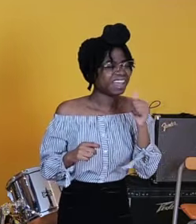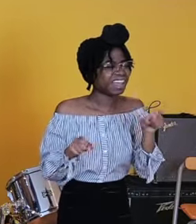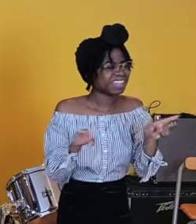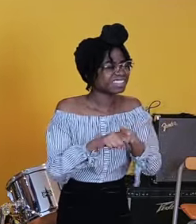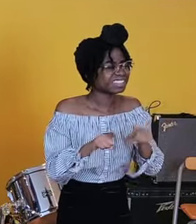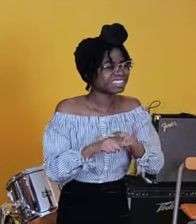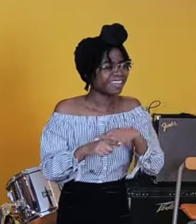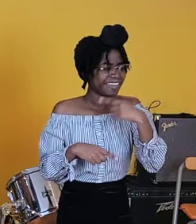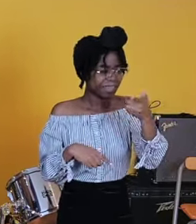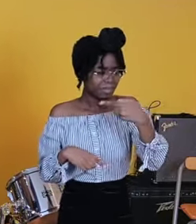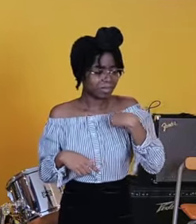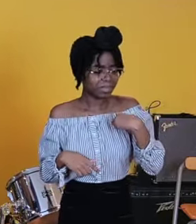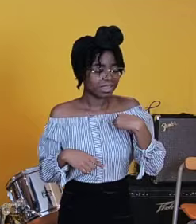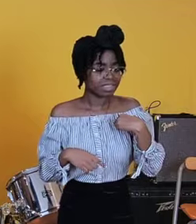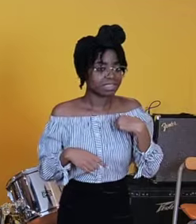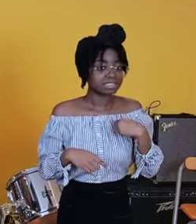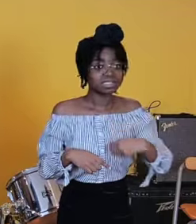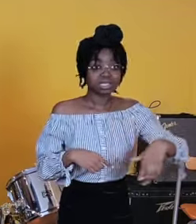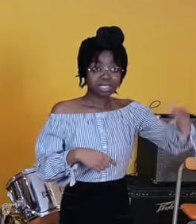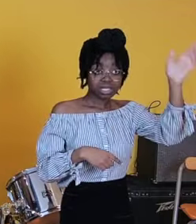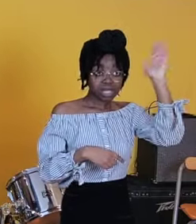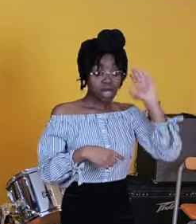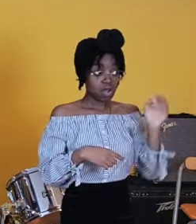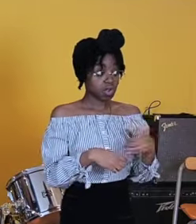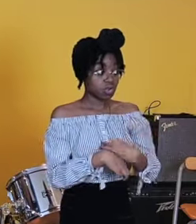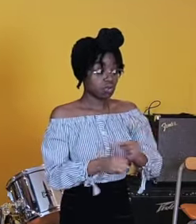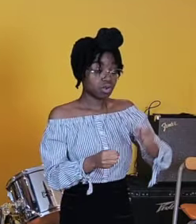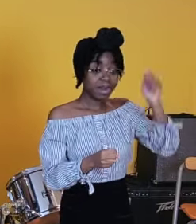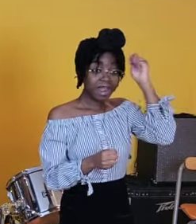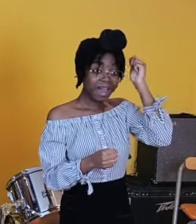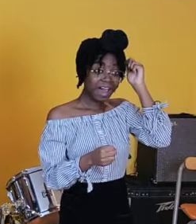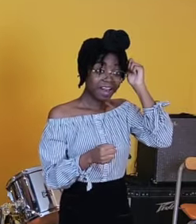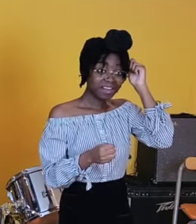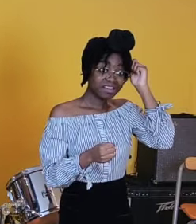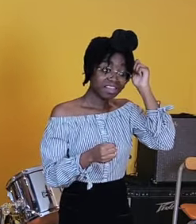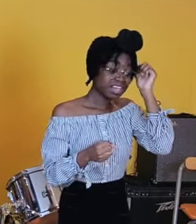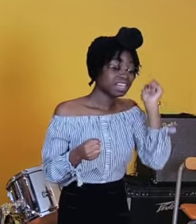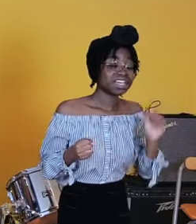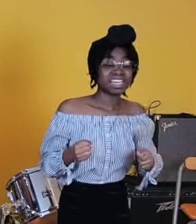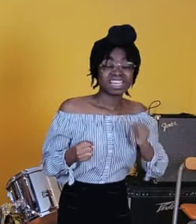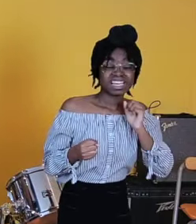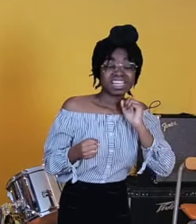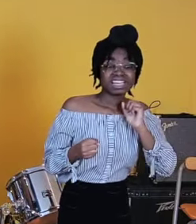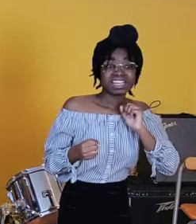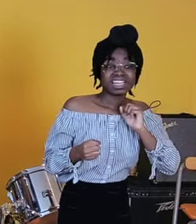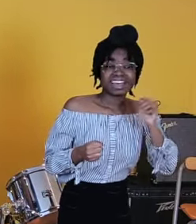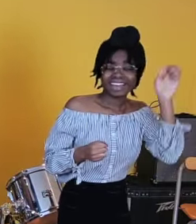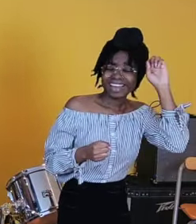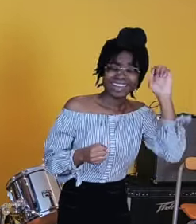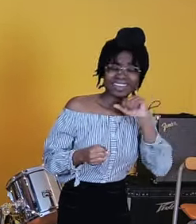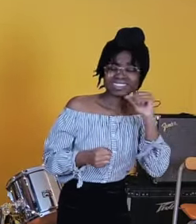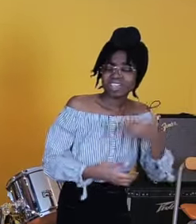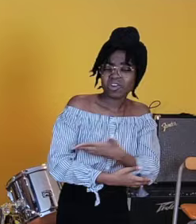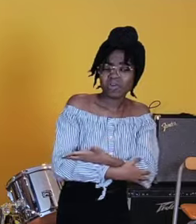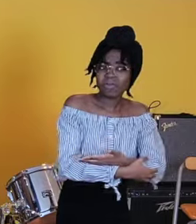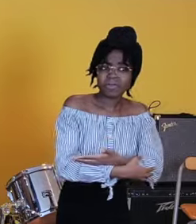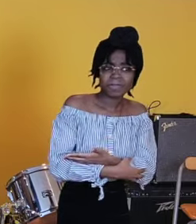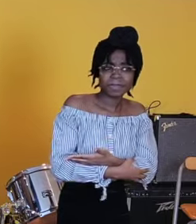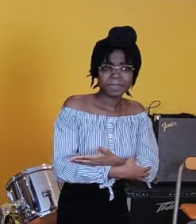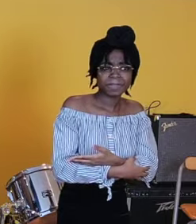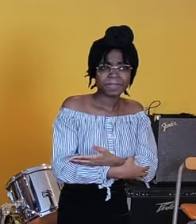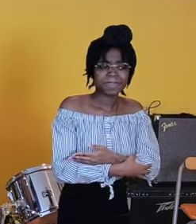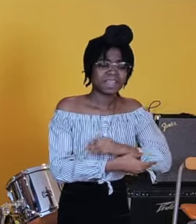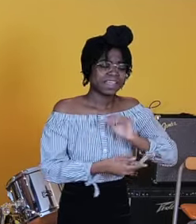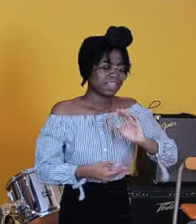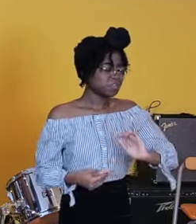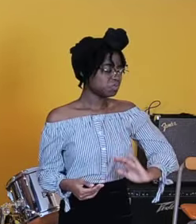created Adam, God didn't create Adam as a baby. When God created Adam, he created Adam full-grown man. That's why